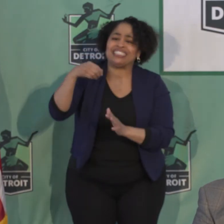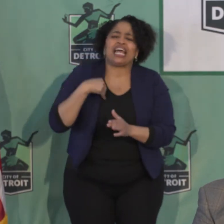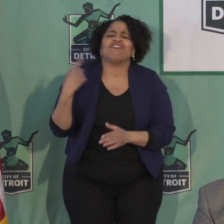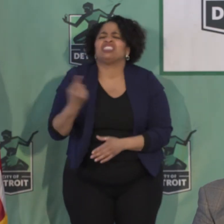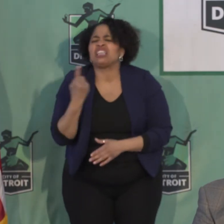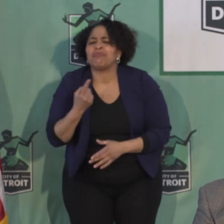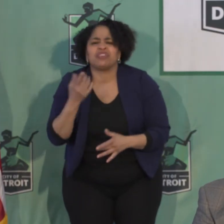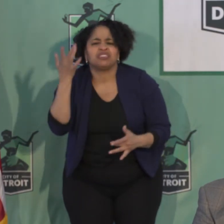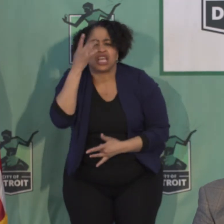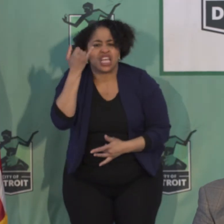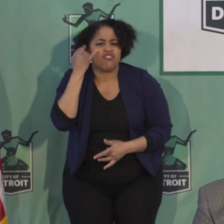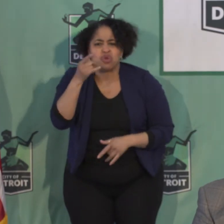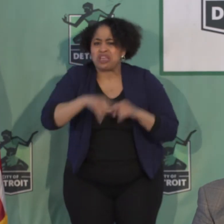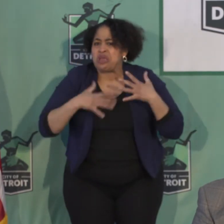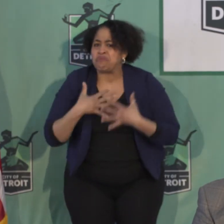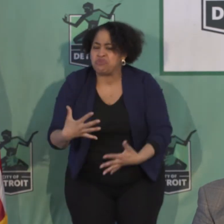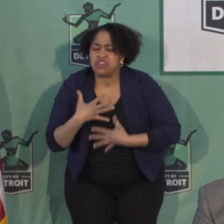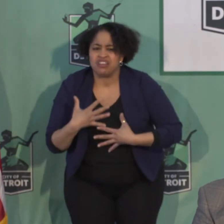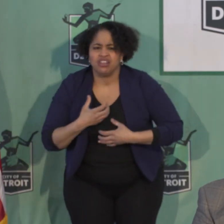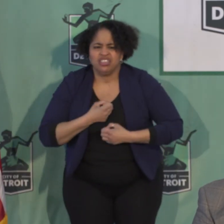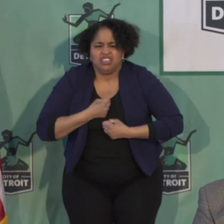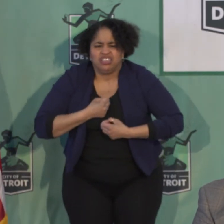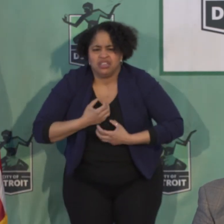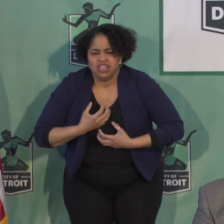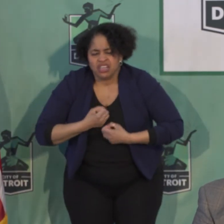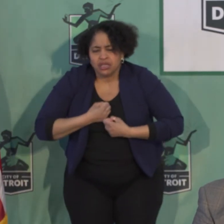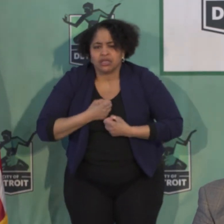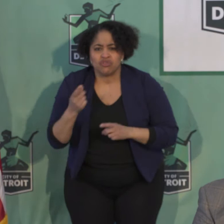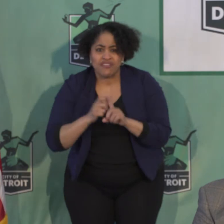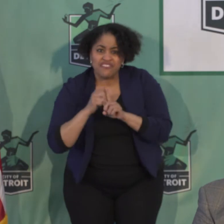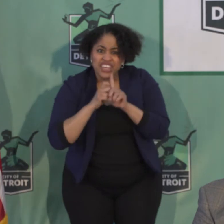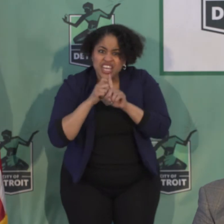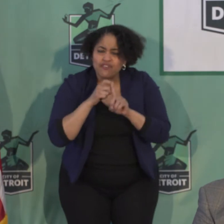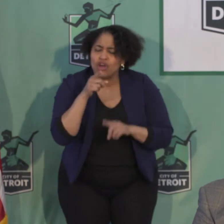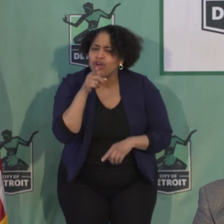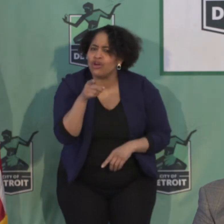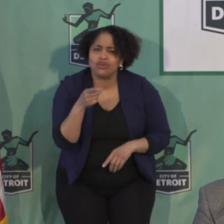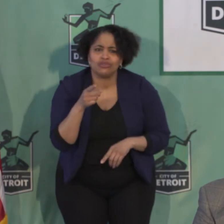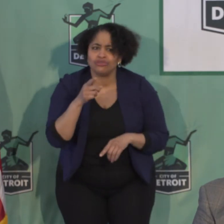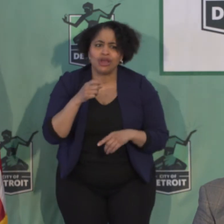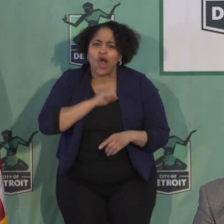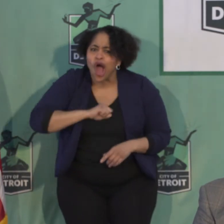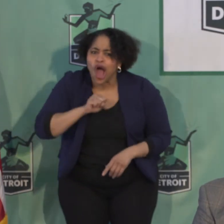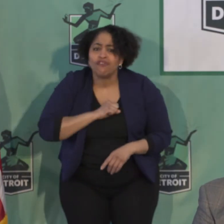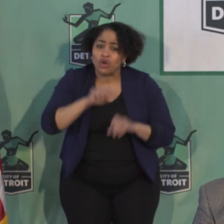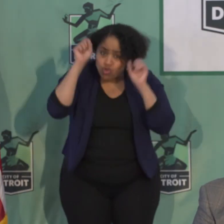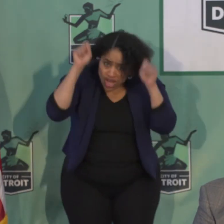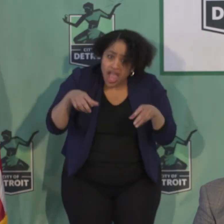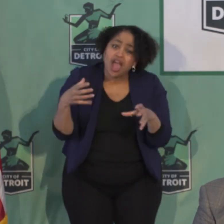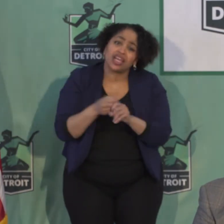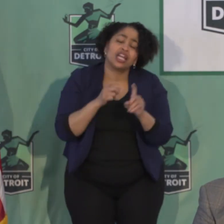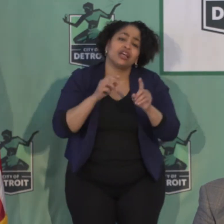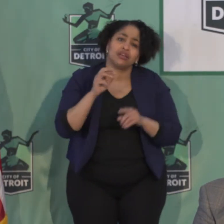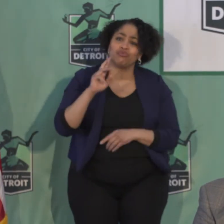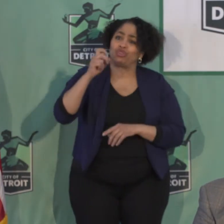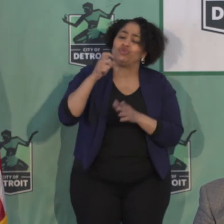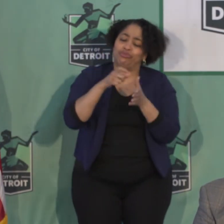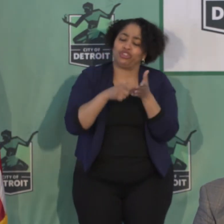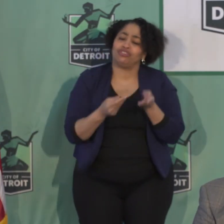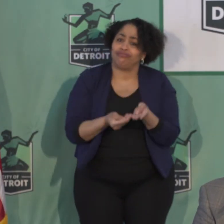cough, if you've got shortness of breath, if you've got a fever, you can get a prescription. When you